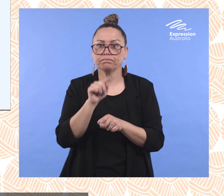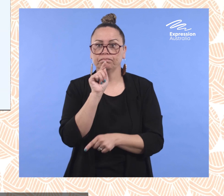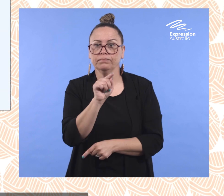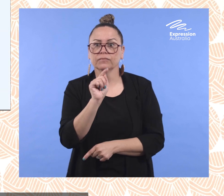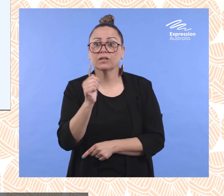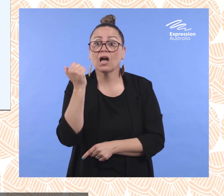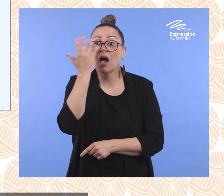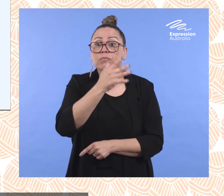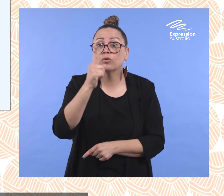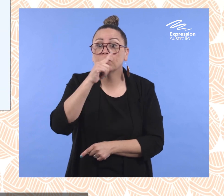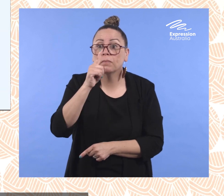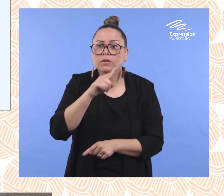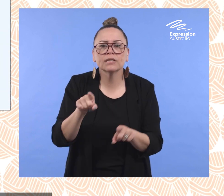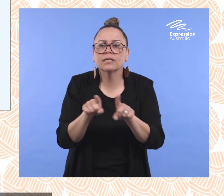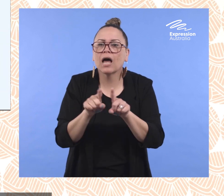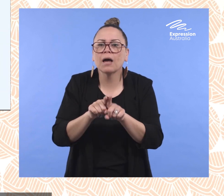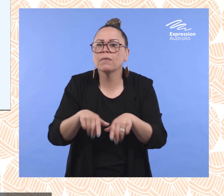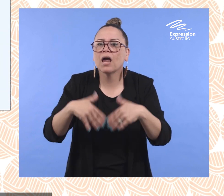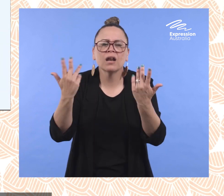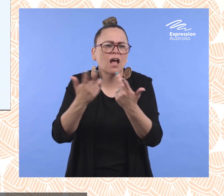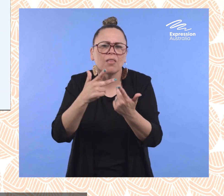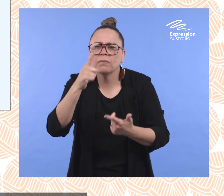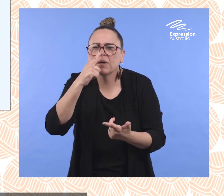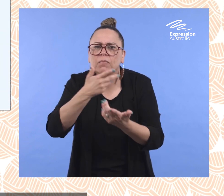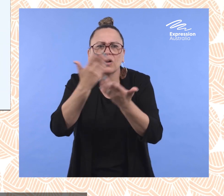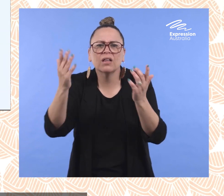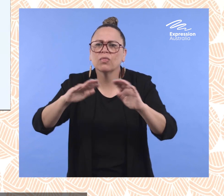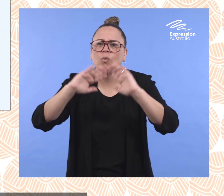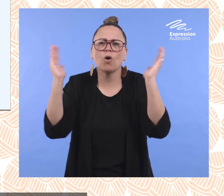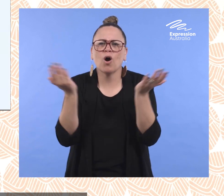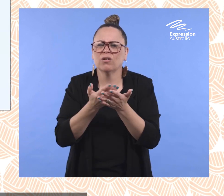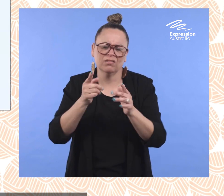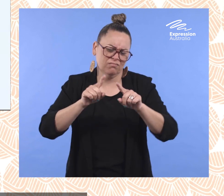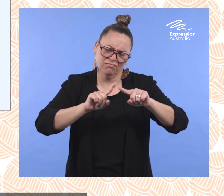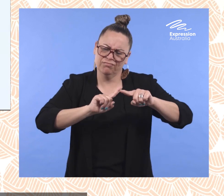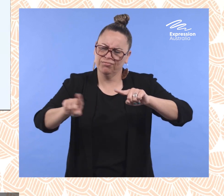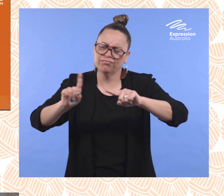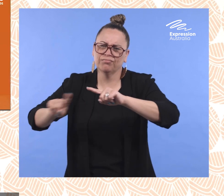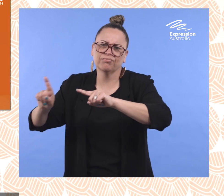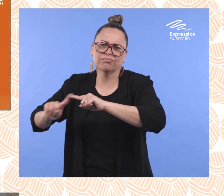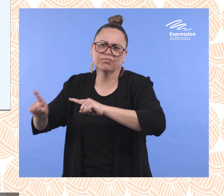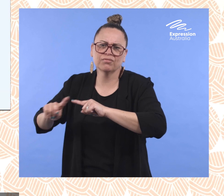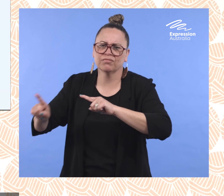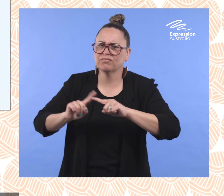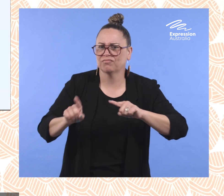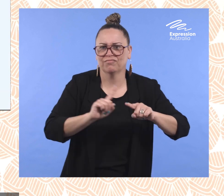Aboriginal people are like any other people in the world. There's a diverse range of opinions. Yeah.